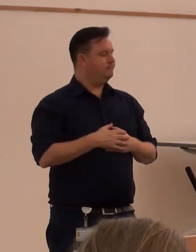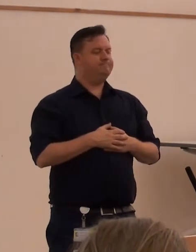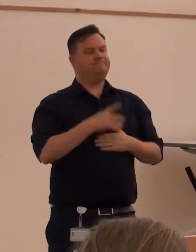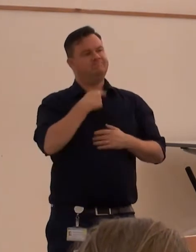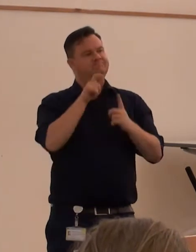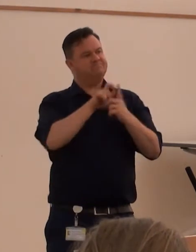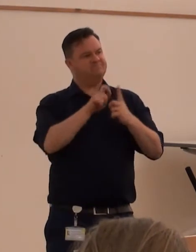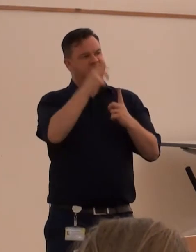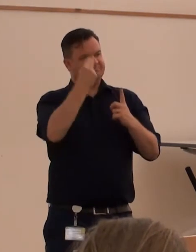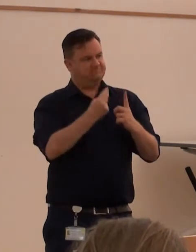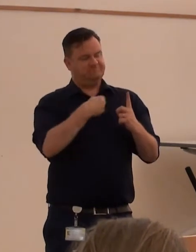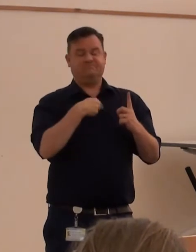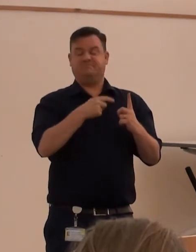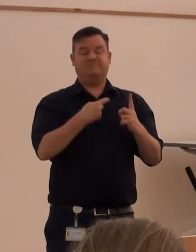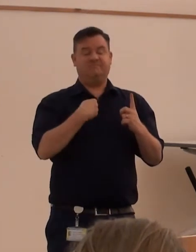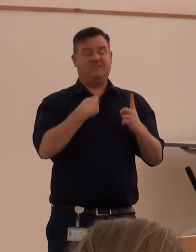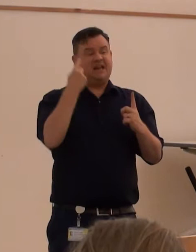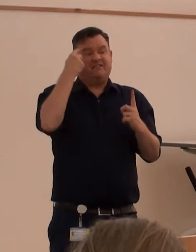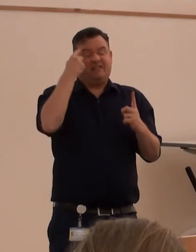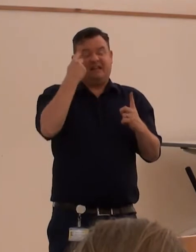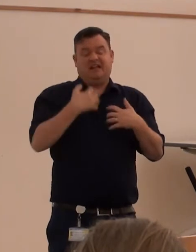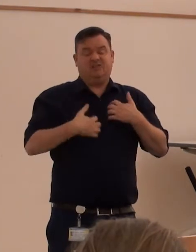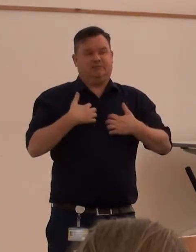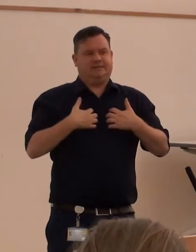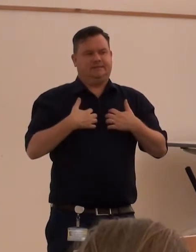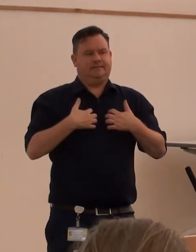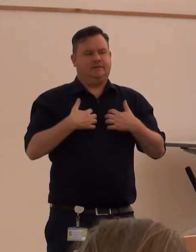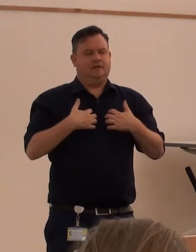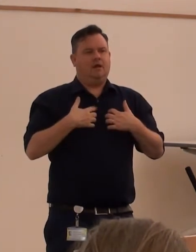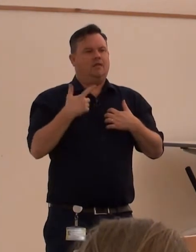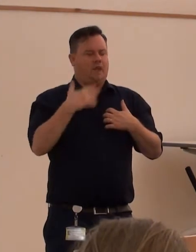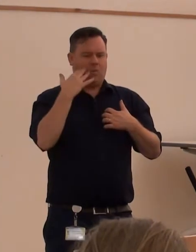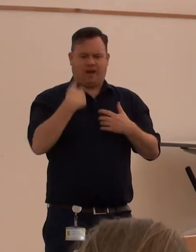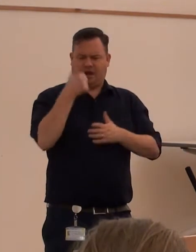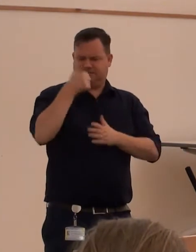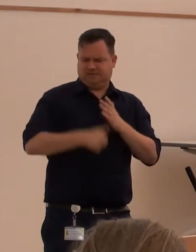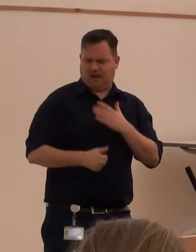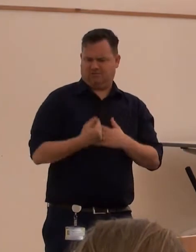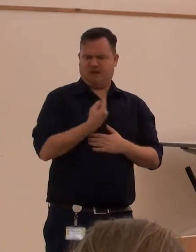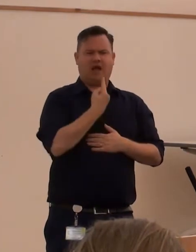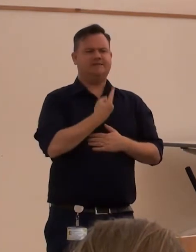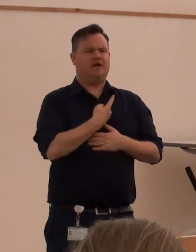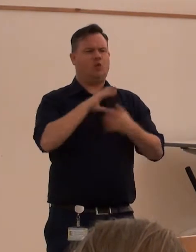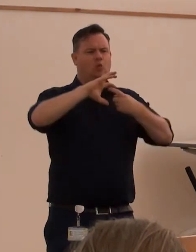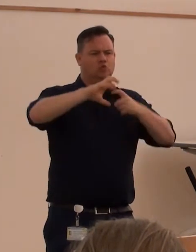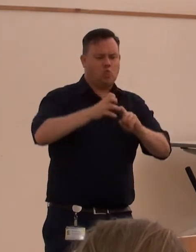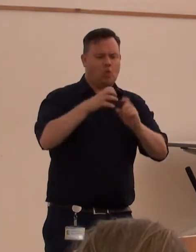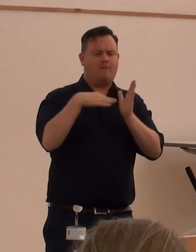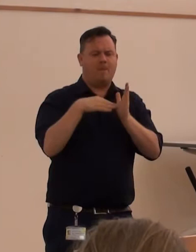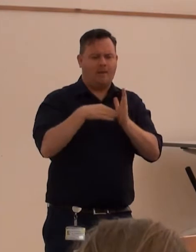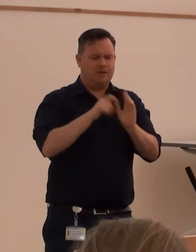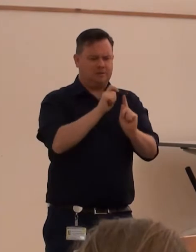antiquity, because I just didn't think they were interesting. And the minute I started to carve stone and marble, I suddenly